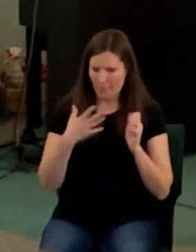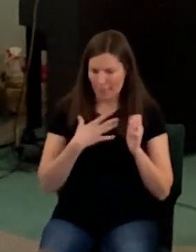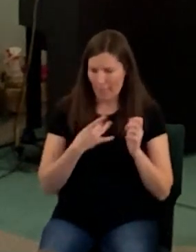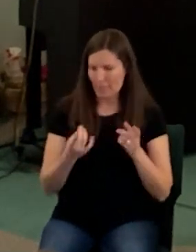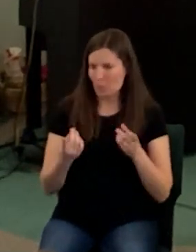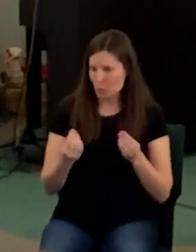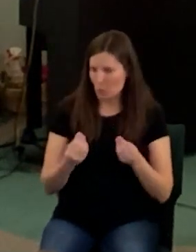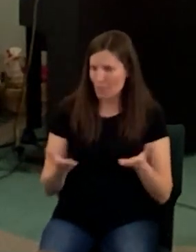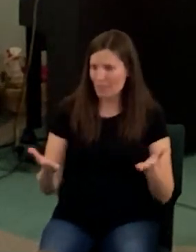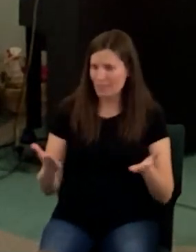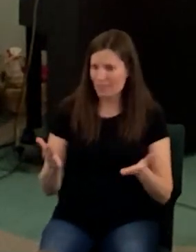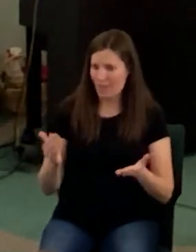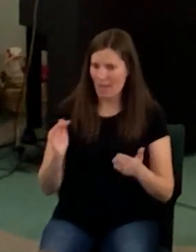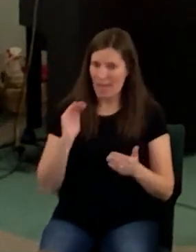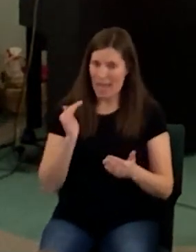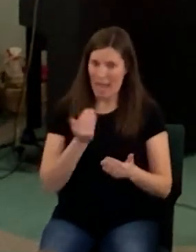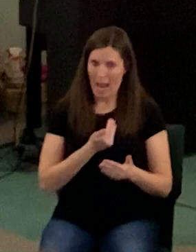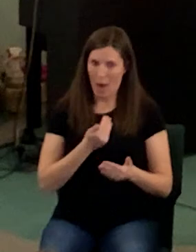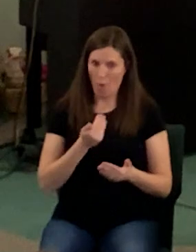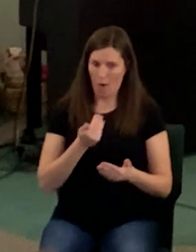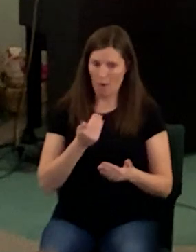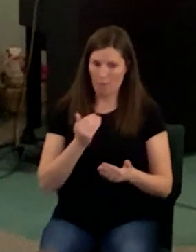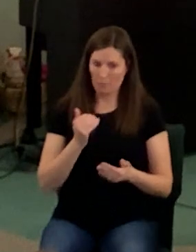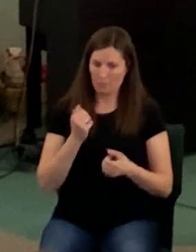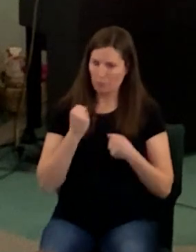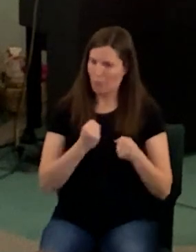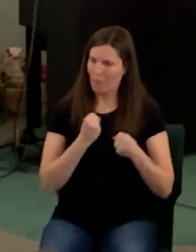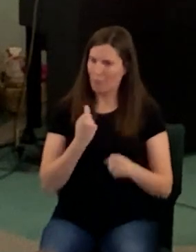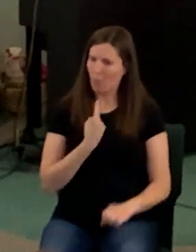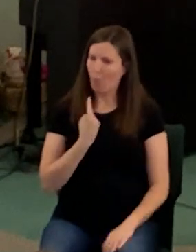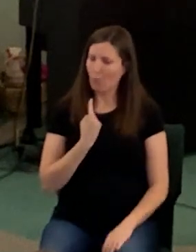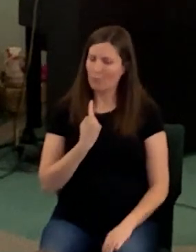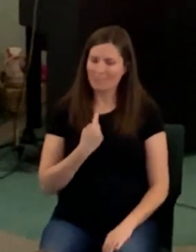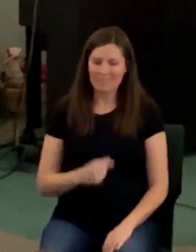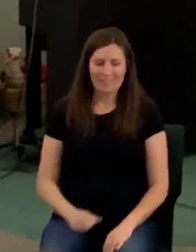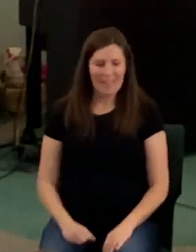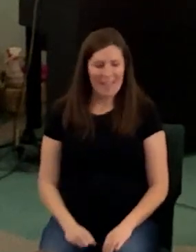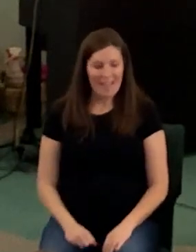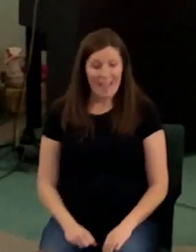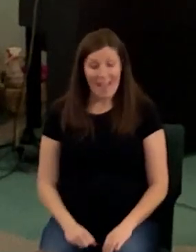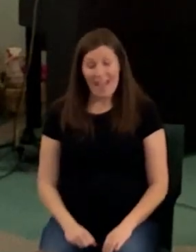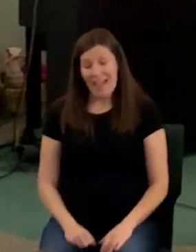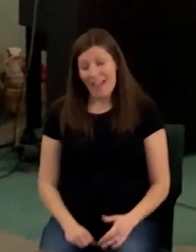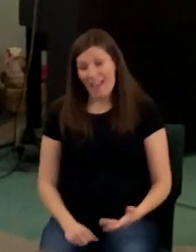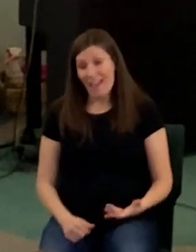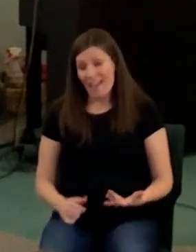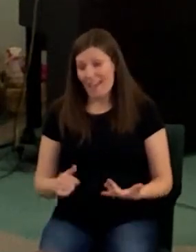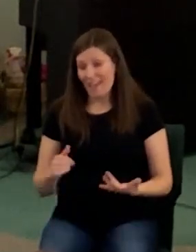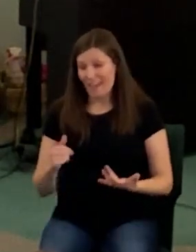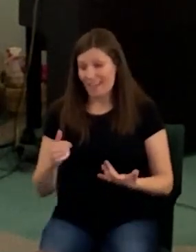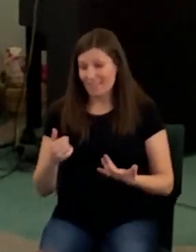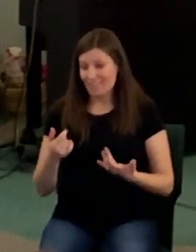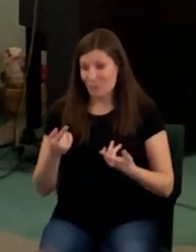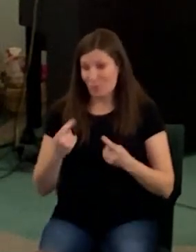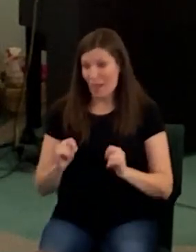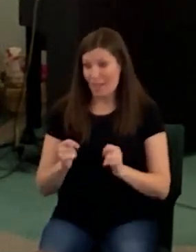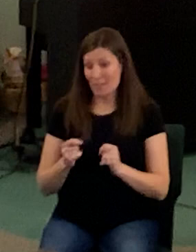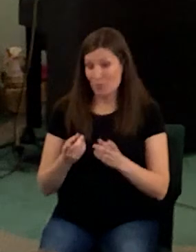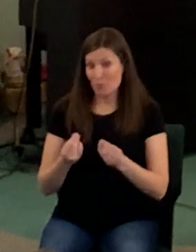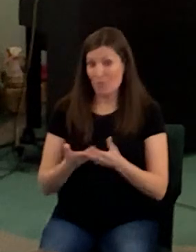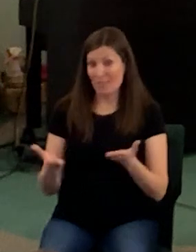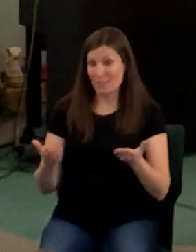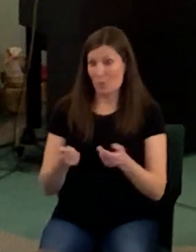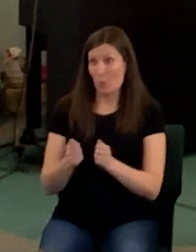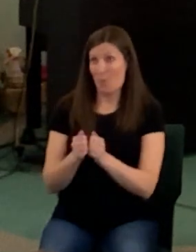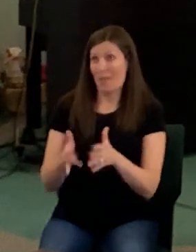strength. And this sometimes includes trying to do things without God's strength and without God's